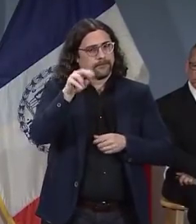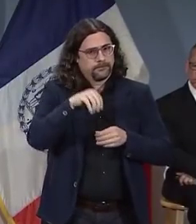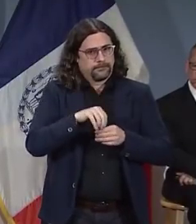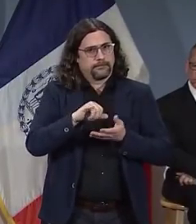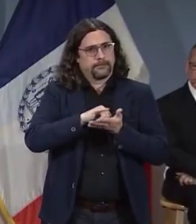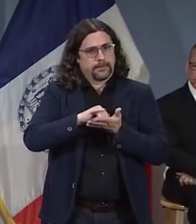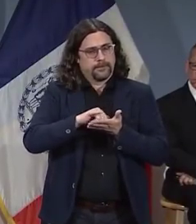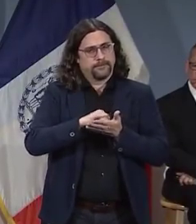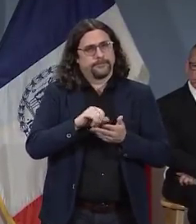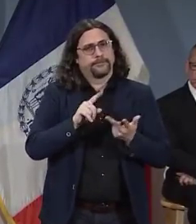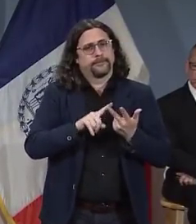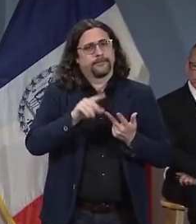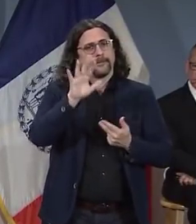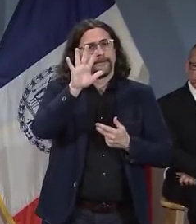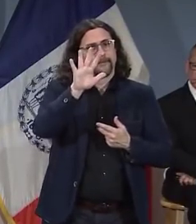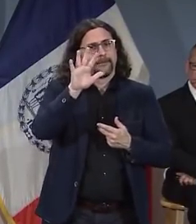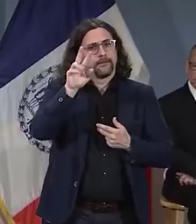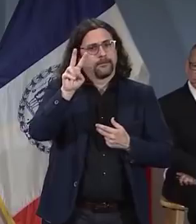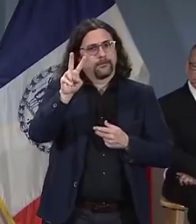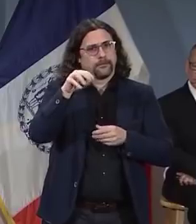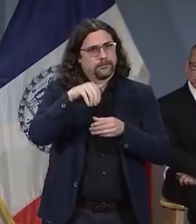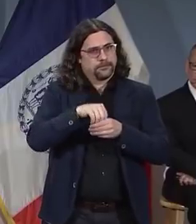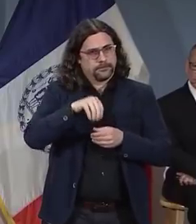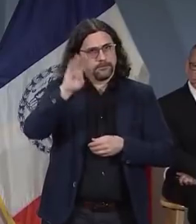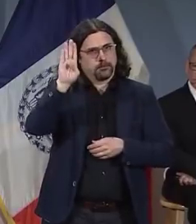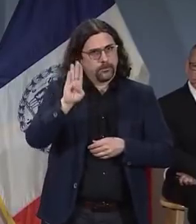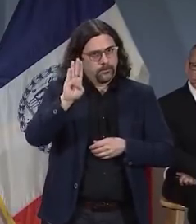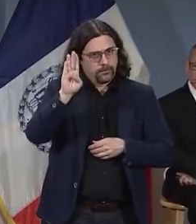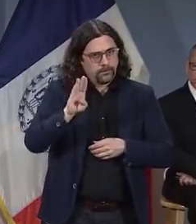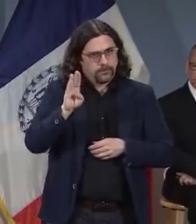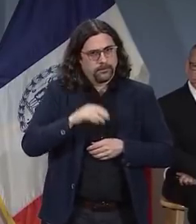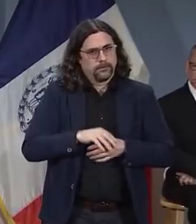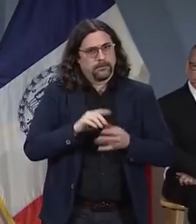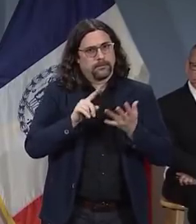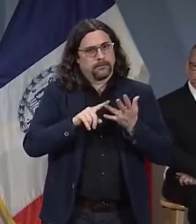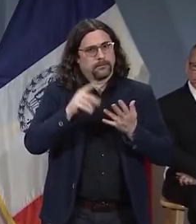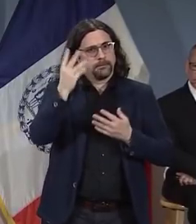cases in the Bronx, and 16 cases in Staten Island.